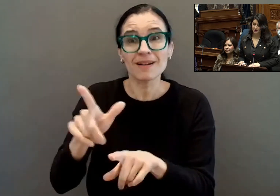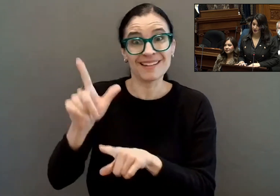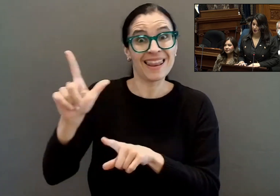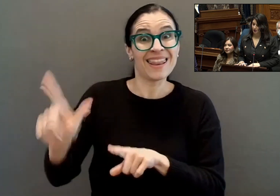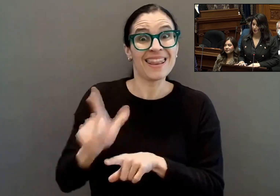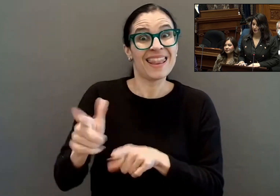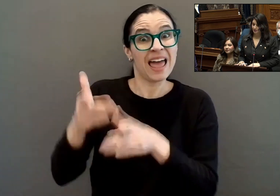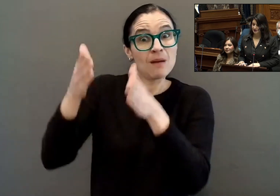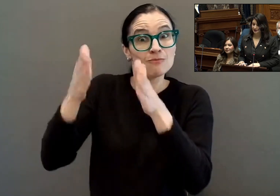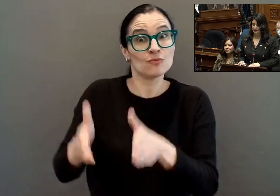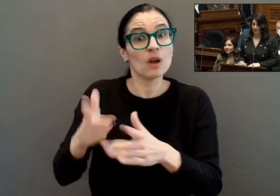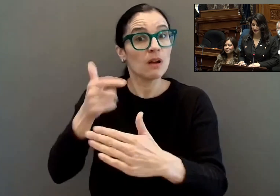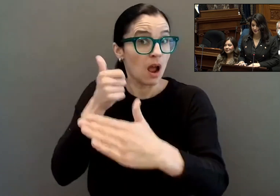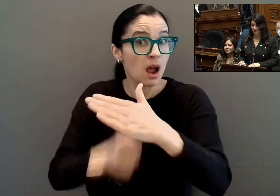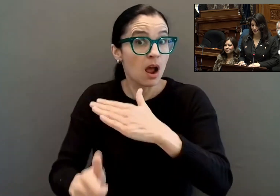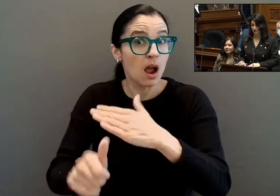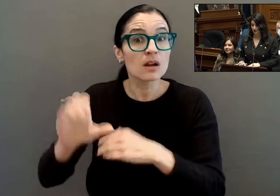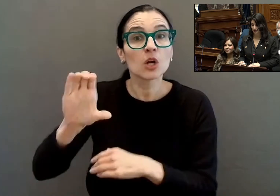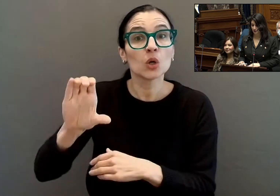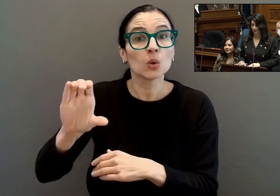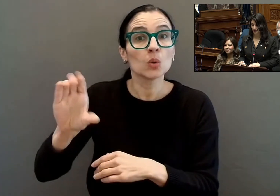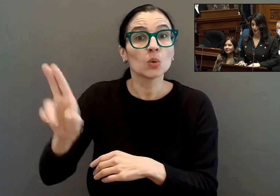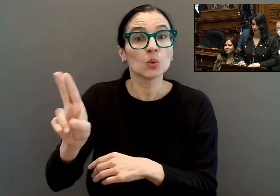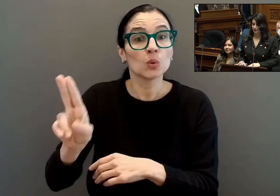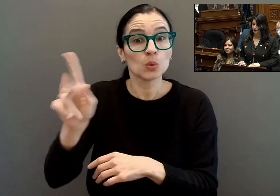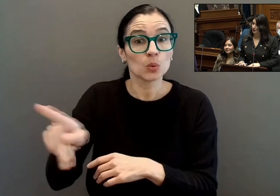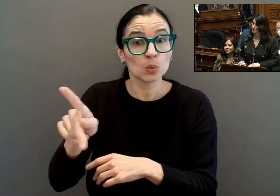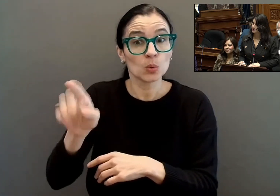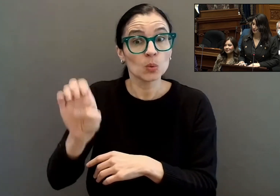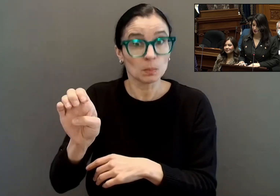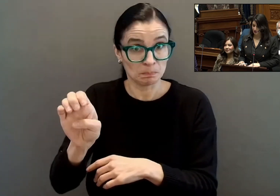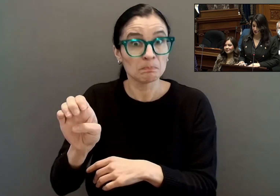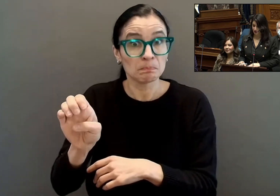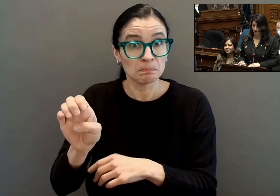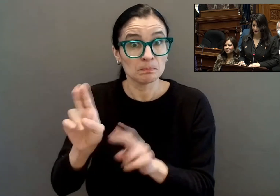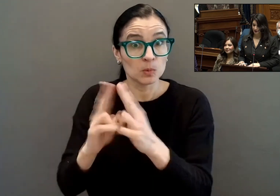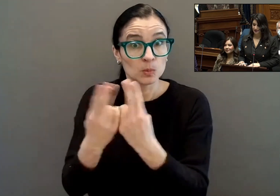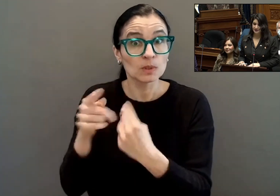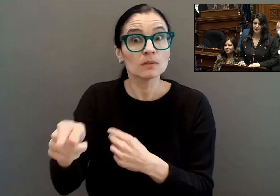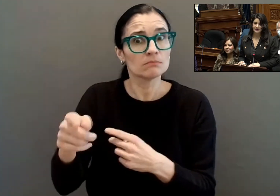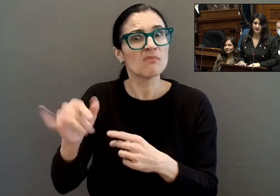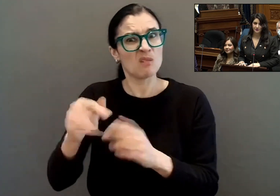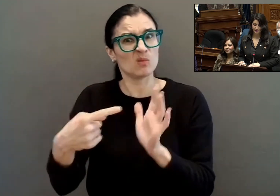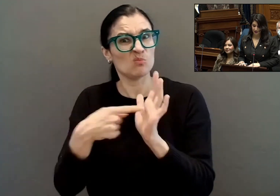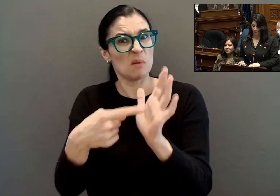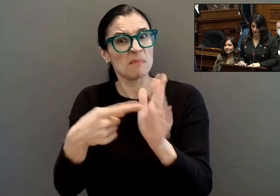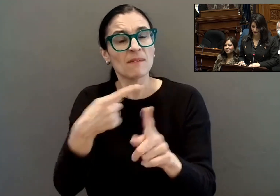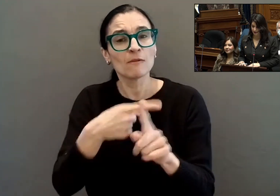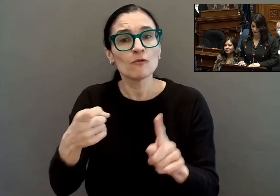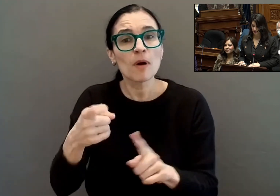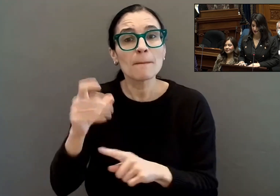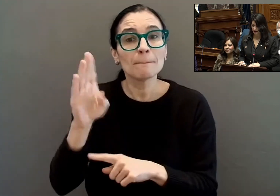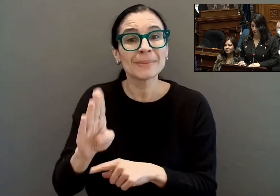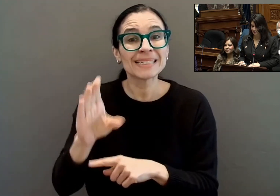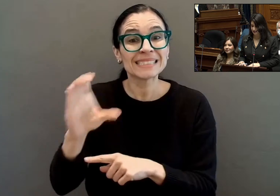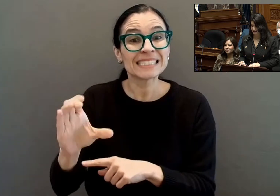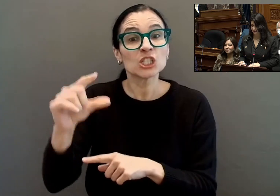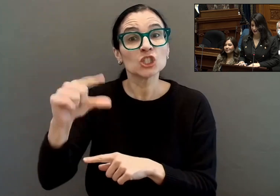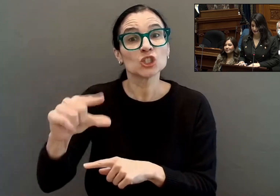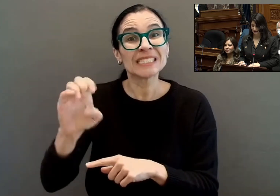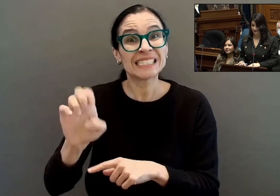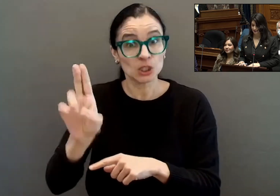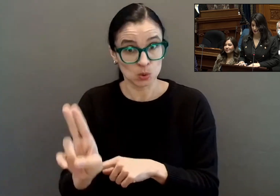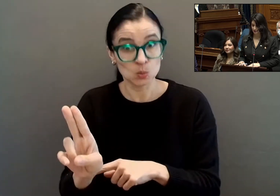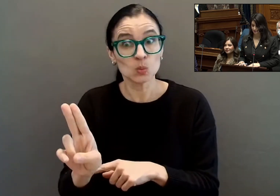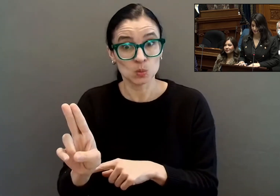workers who are represented by the BCGEU, are the ones who ensure These spaces remain welcoming, inclusive,